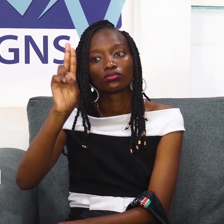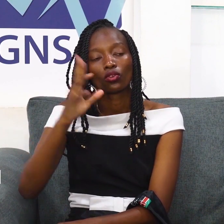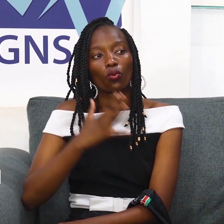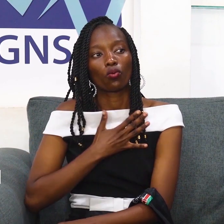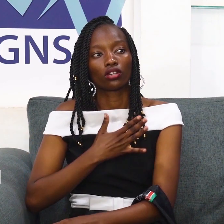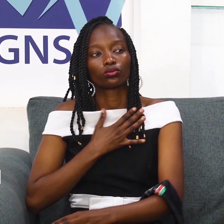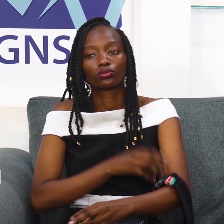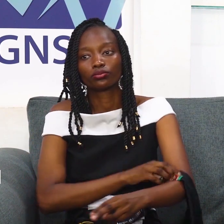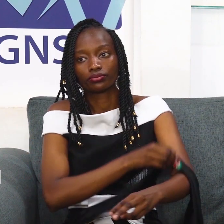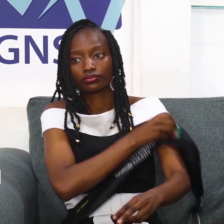Wangu Primary School,